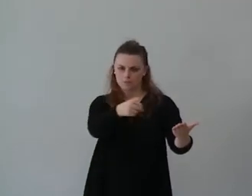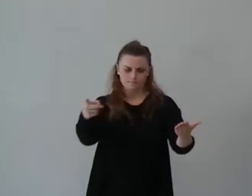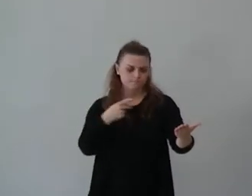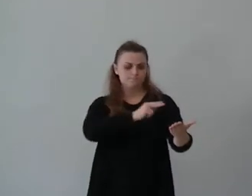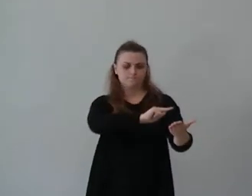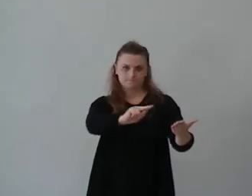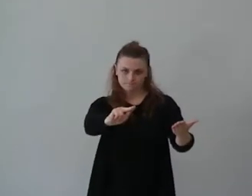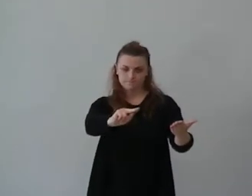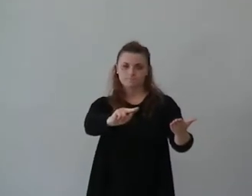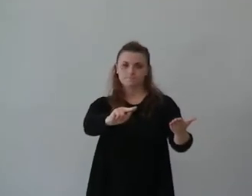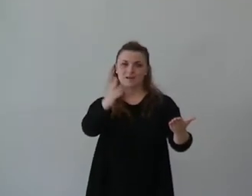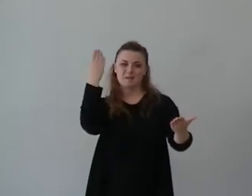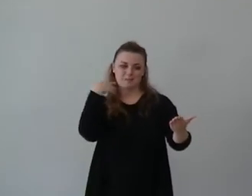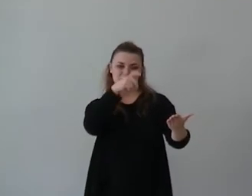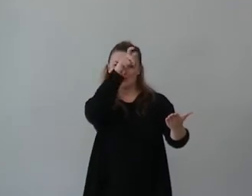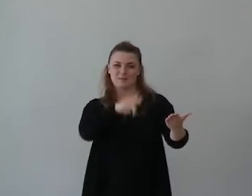del tuo padre.